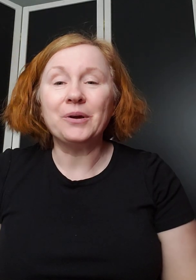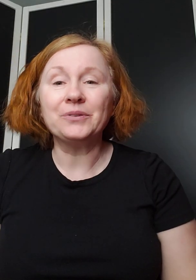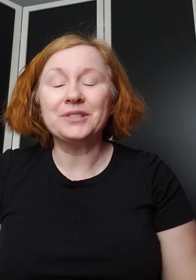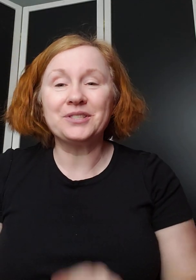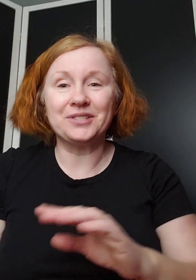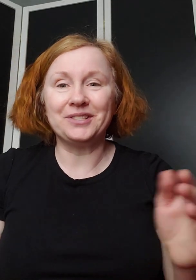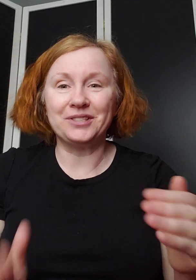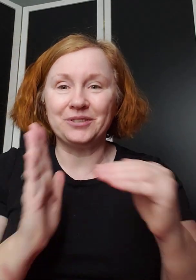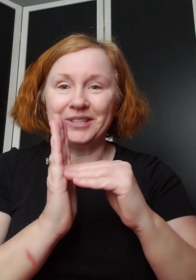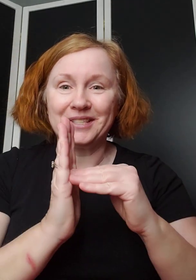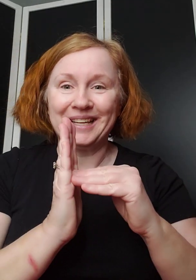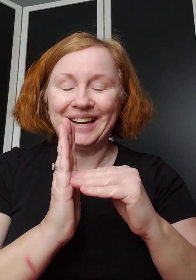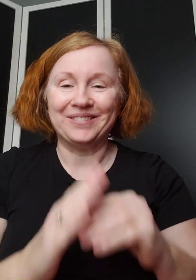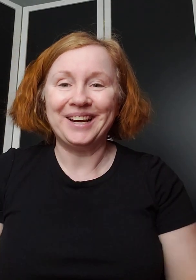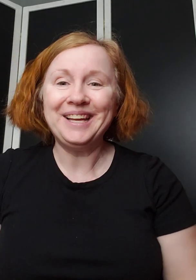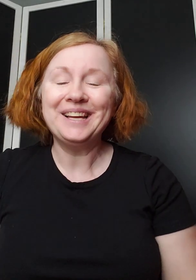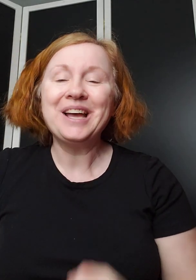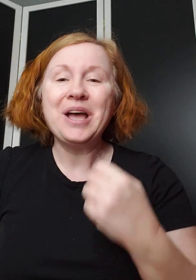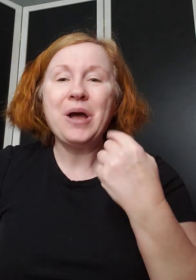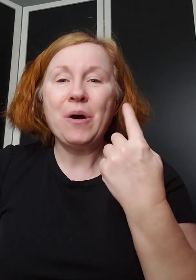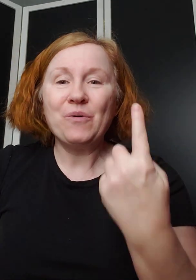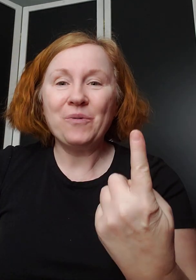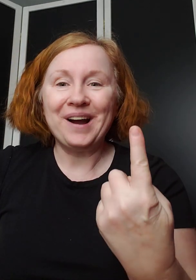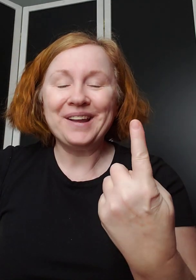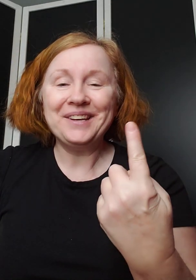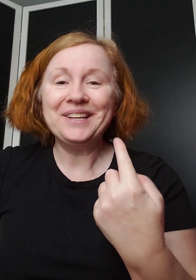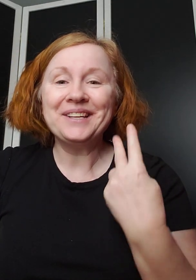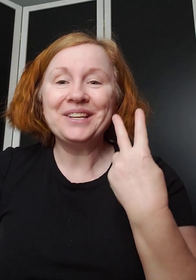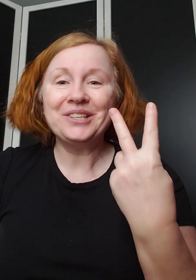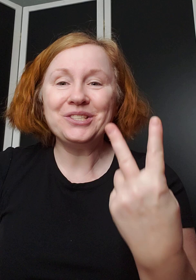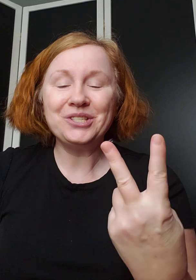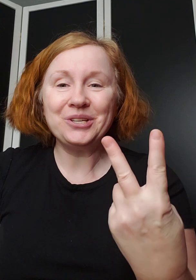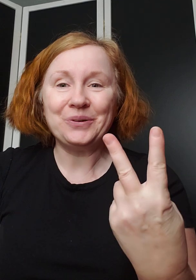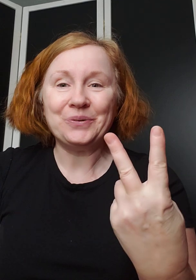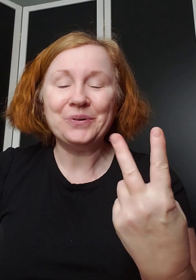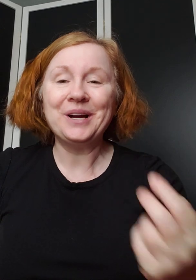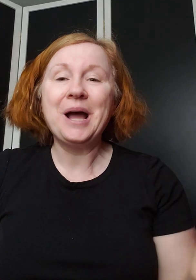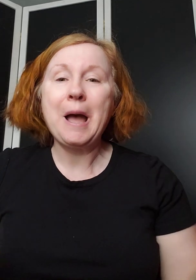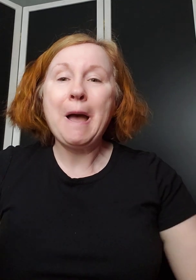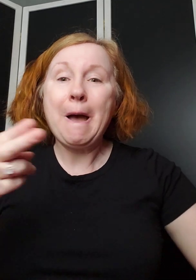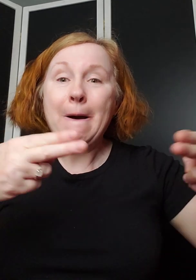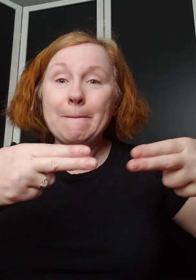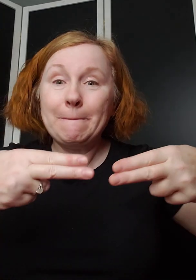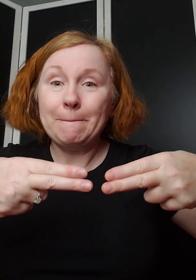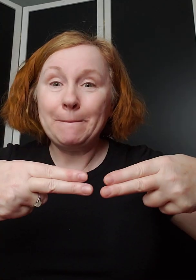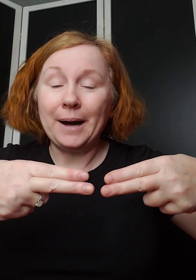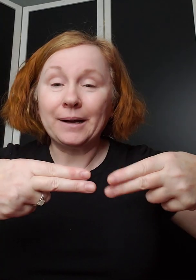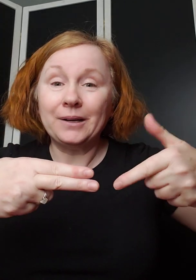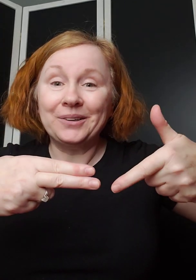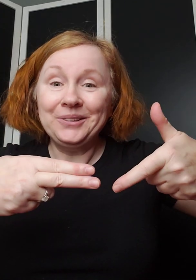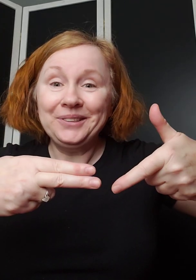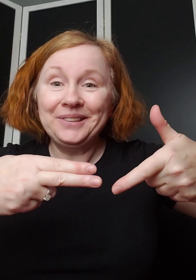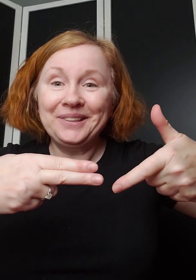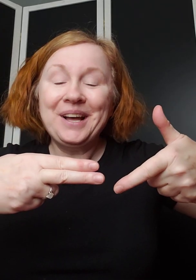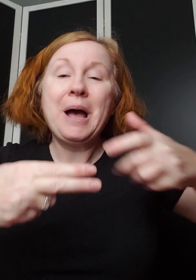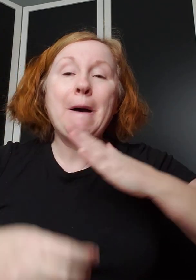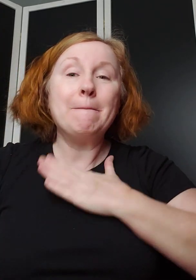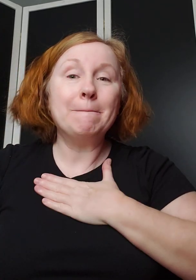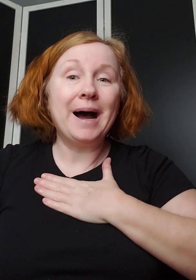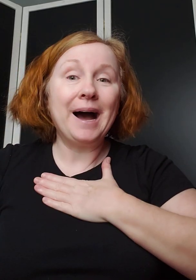So let's do this again. Ready? 1, 2, buckle